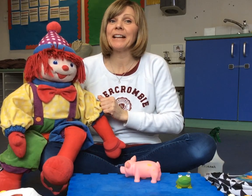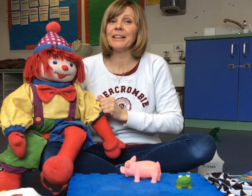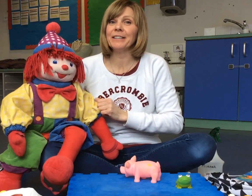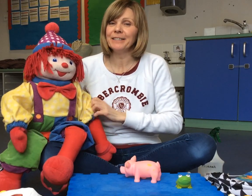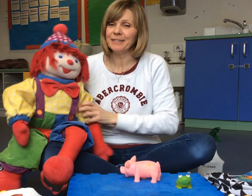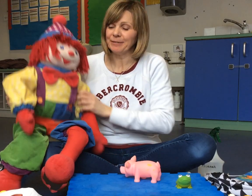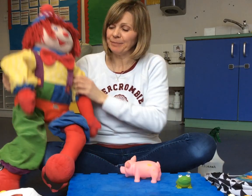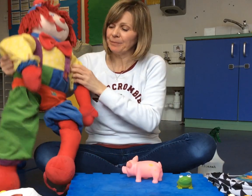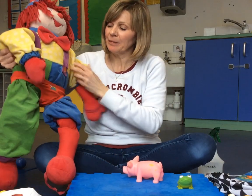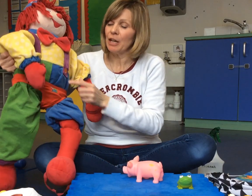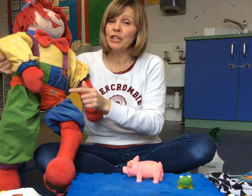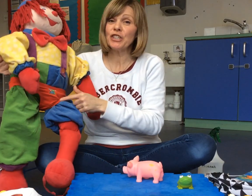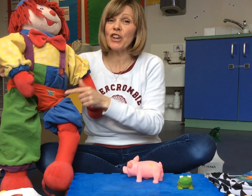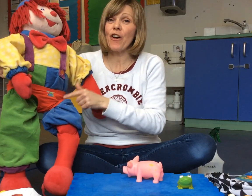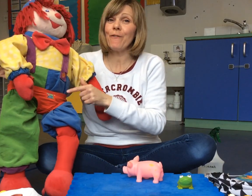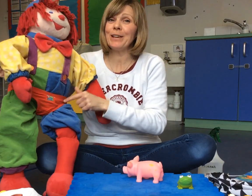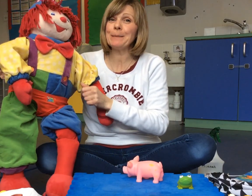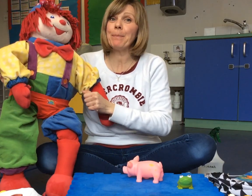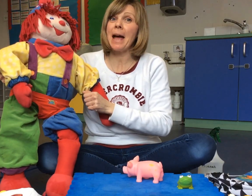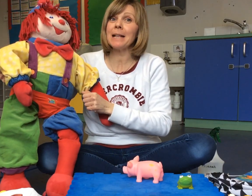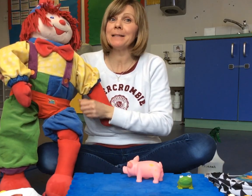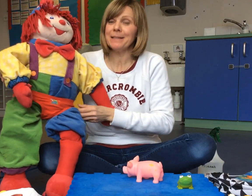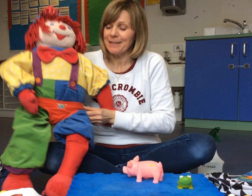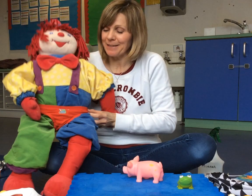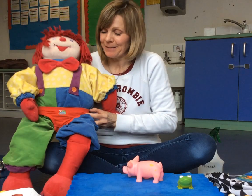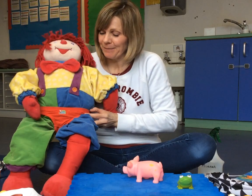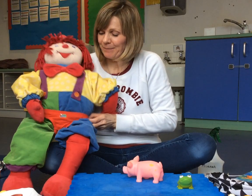Nelligan took off his pants.